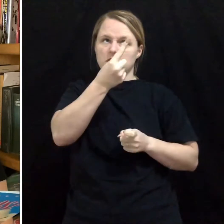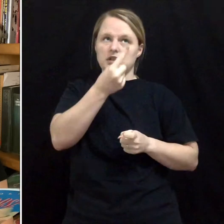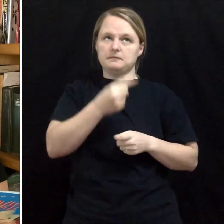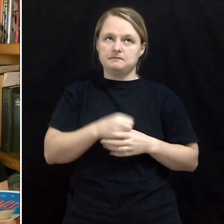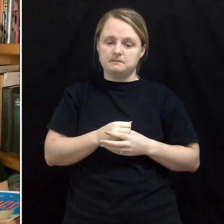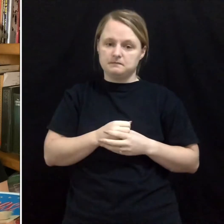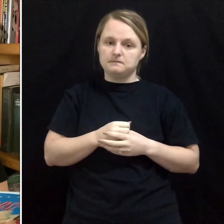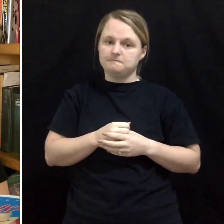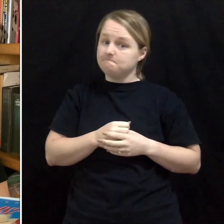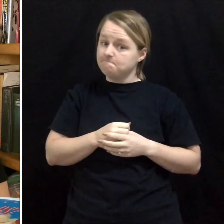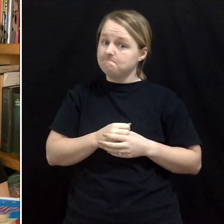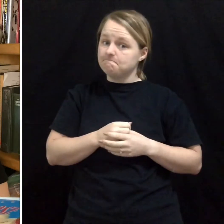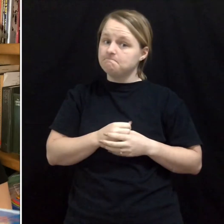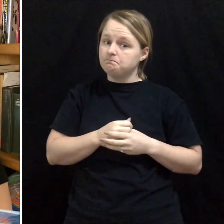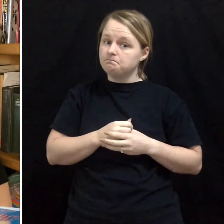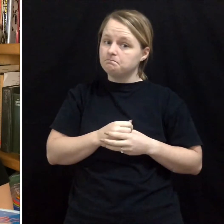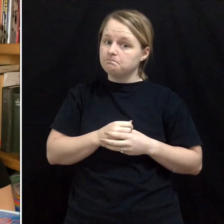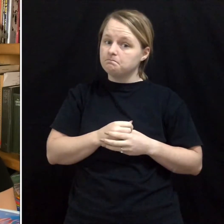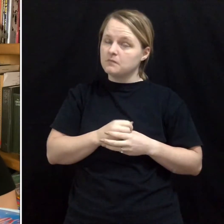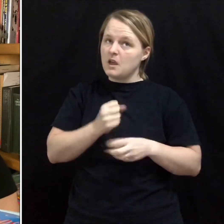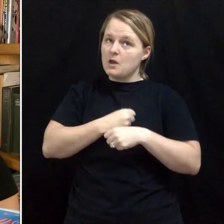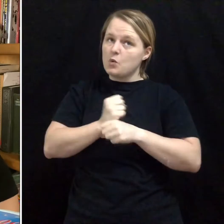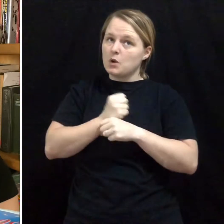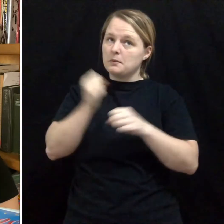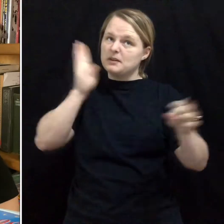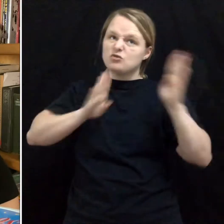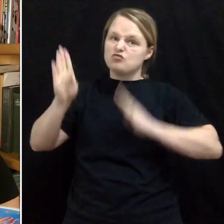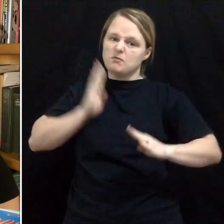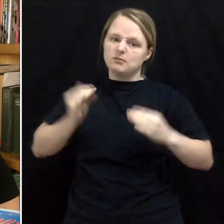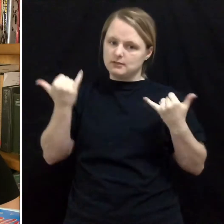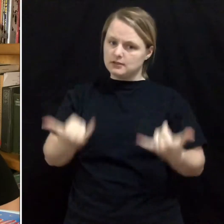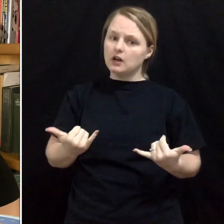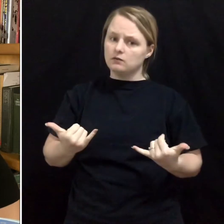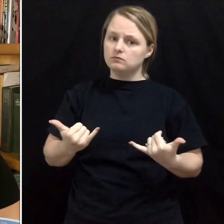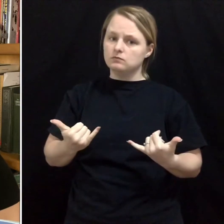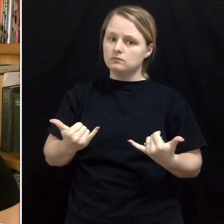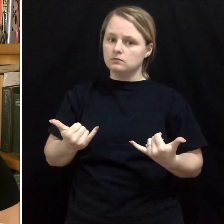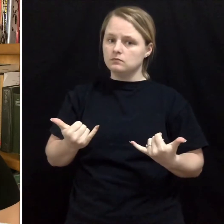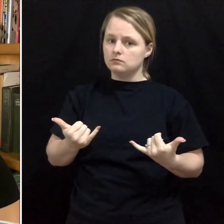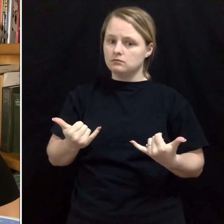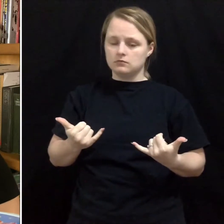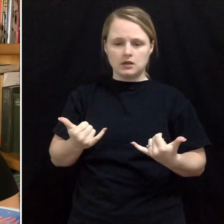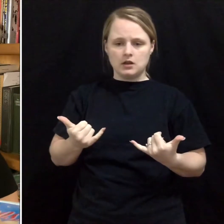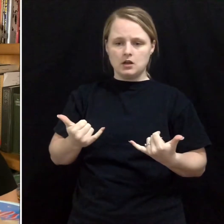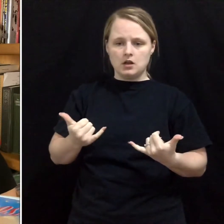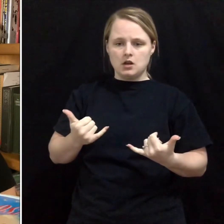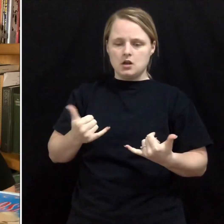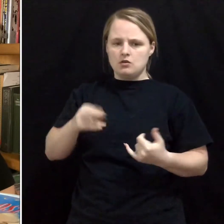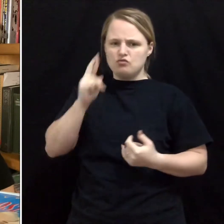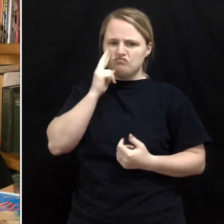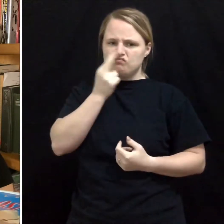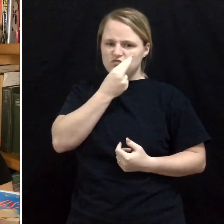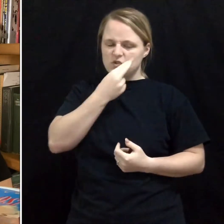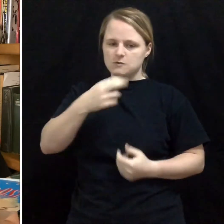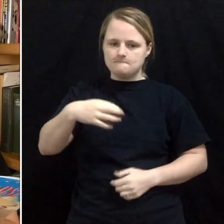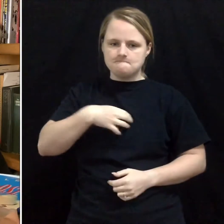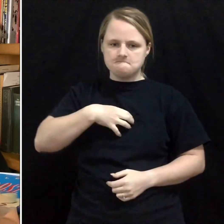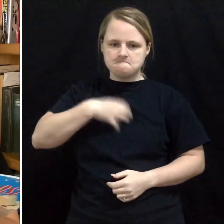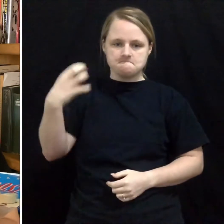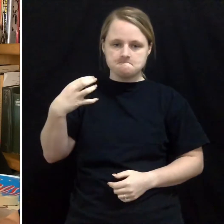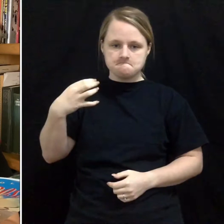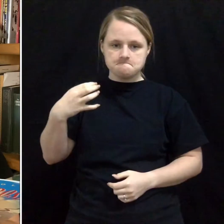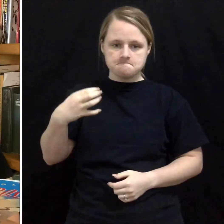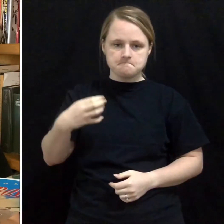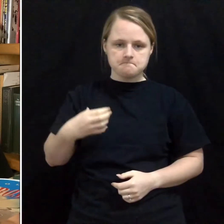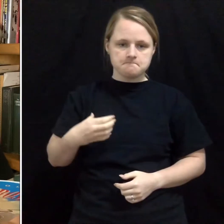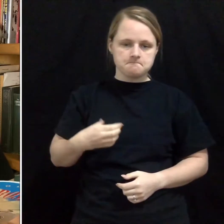then they were set on creating a riotous rampage all on their own. Oh, this riled Rose